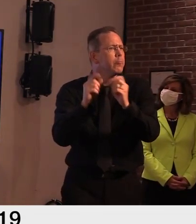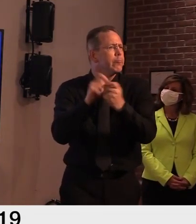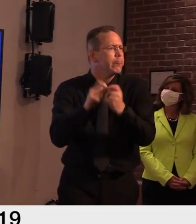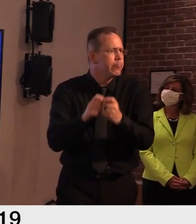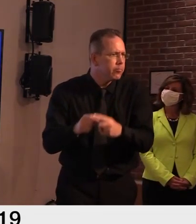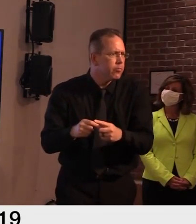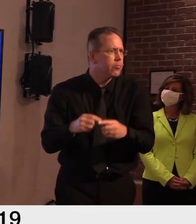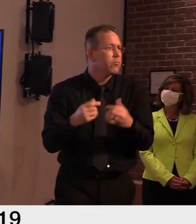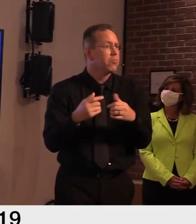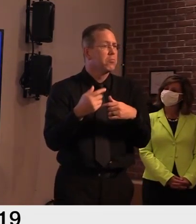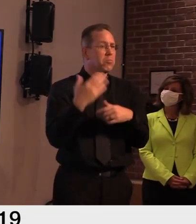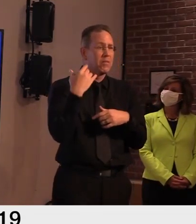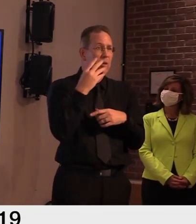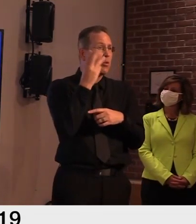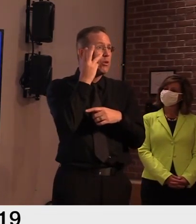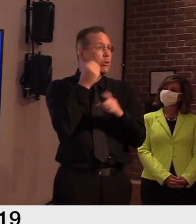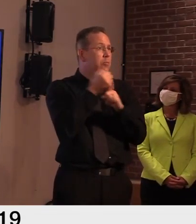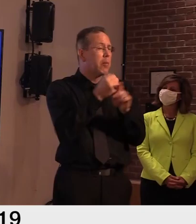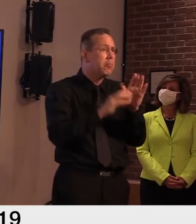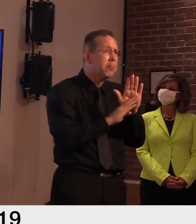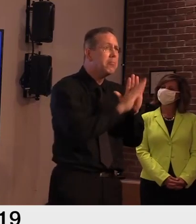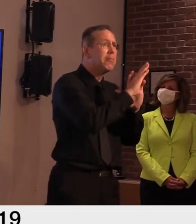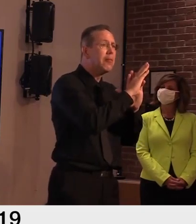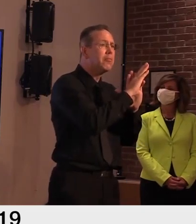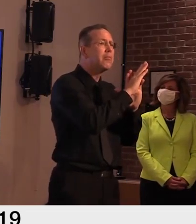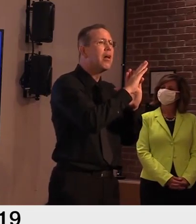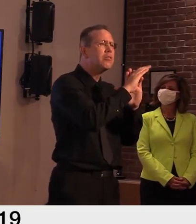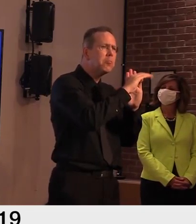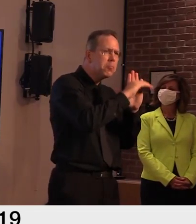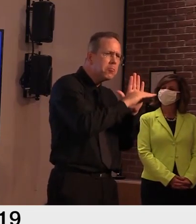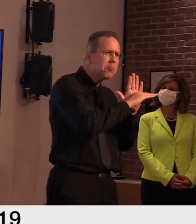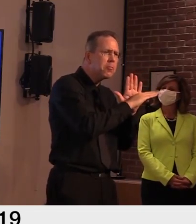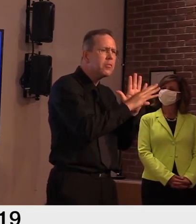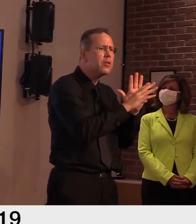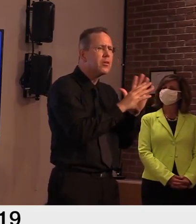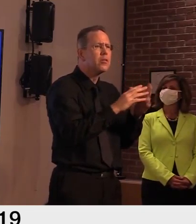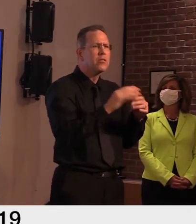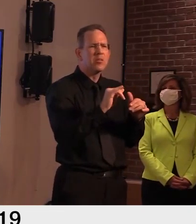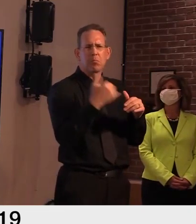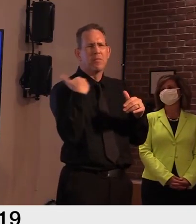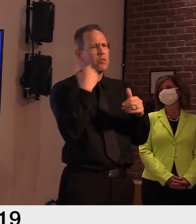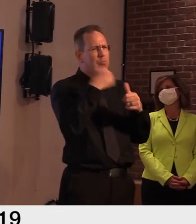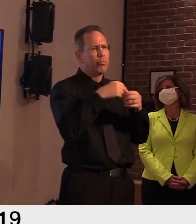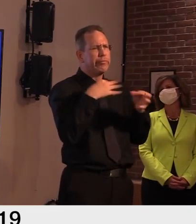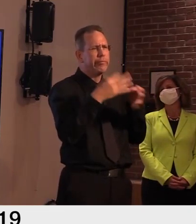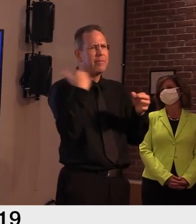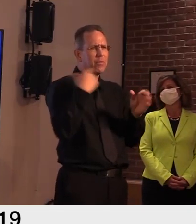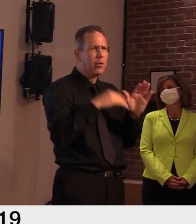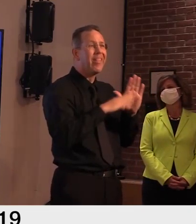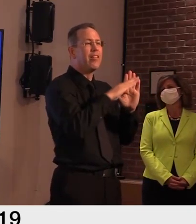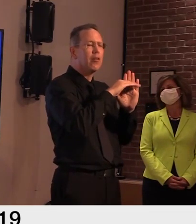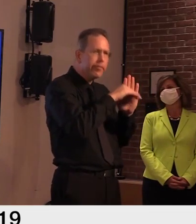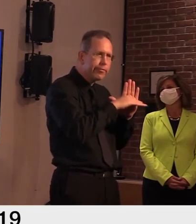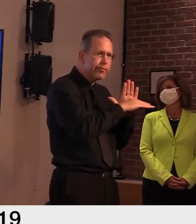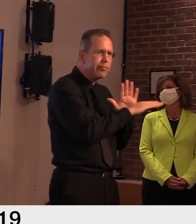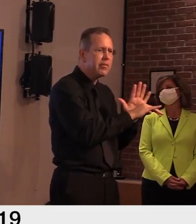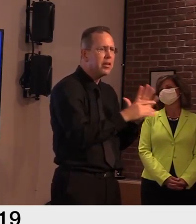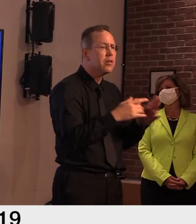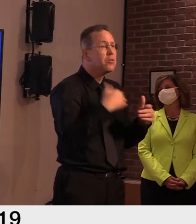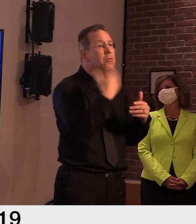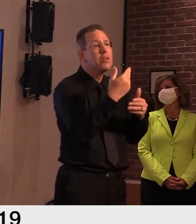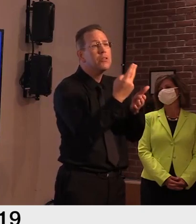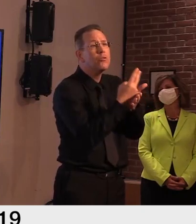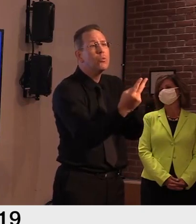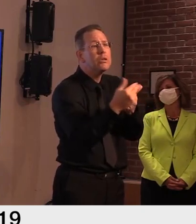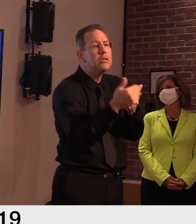outbreak. We will need more time to confirm, but it appears that we have settled back into a low-level case count that we